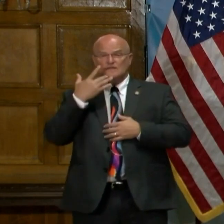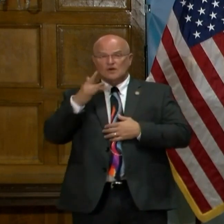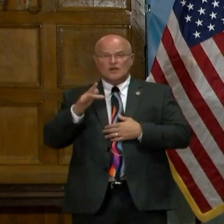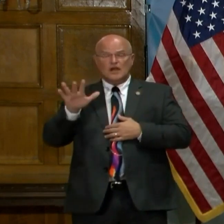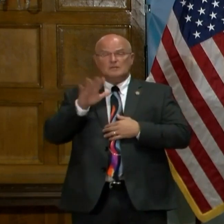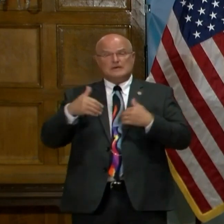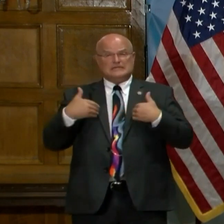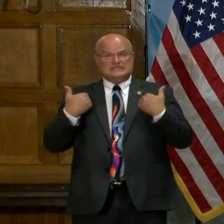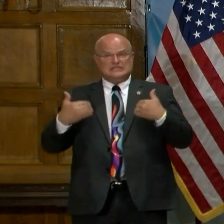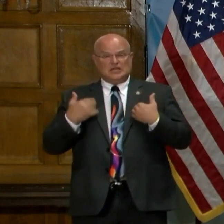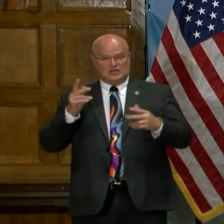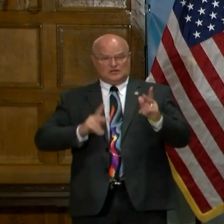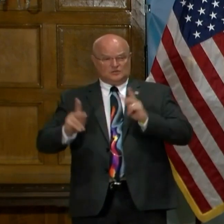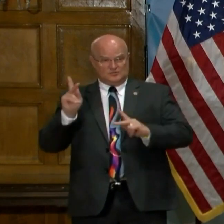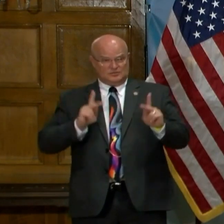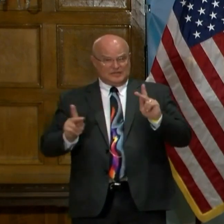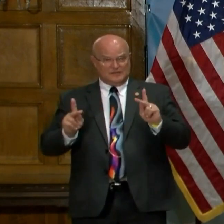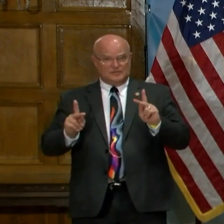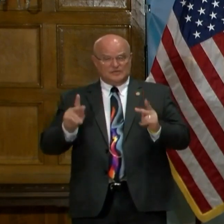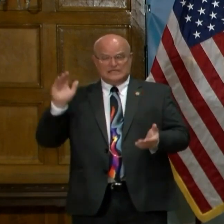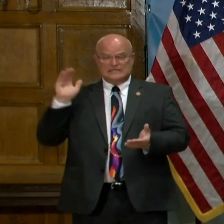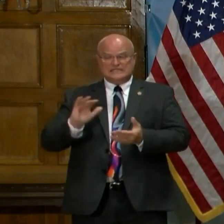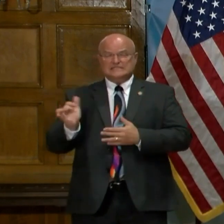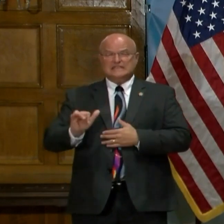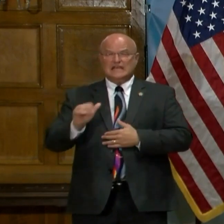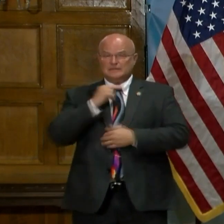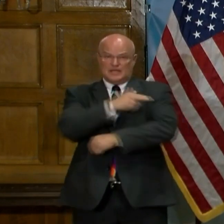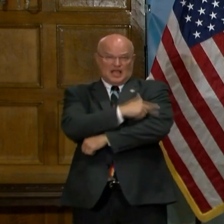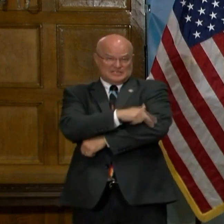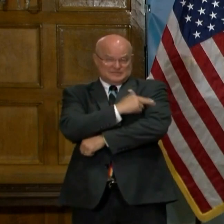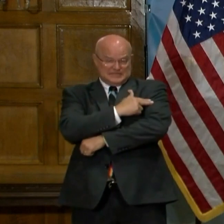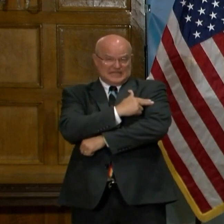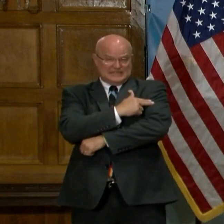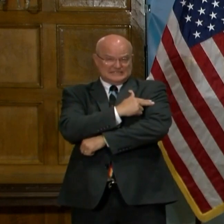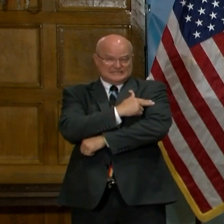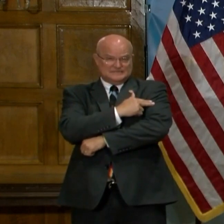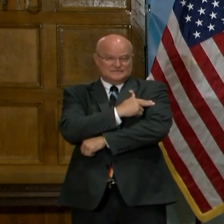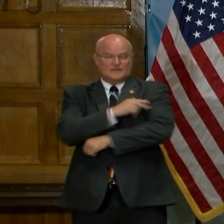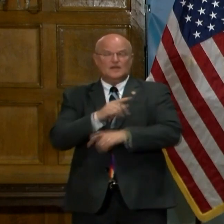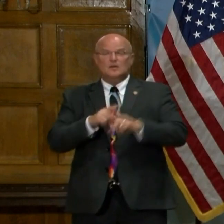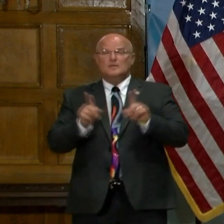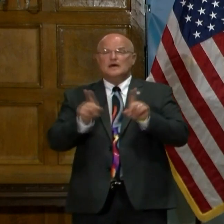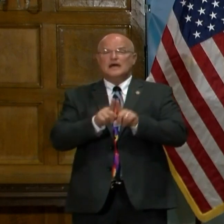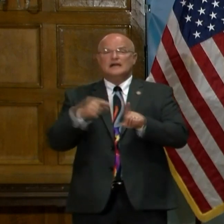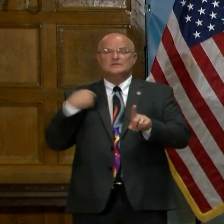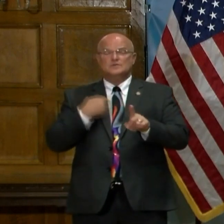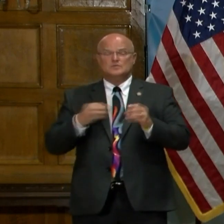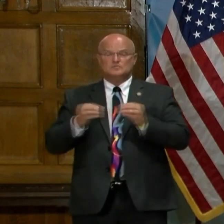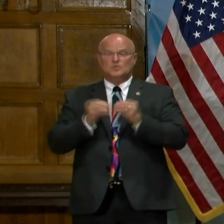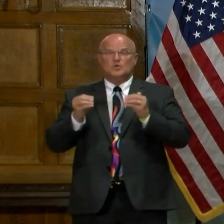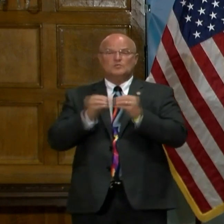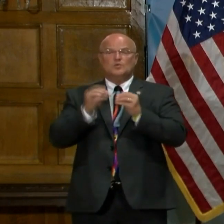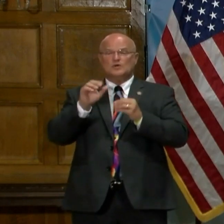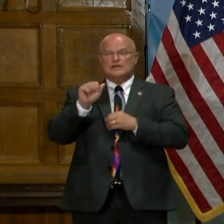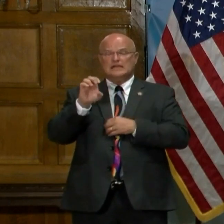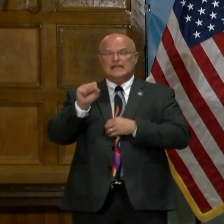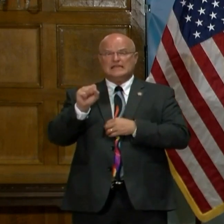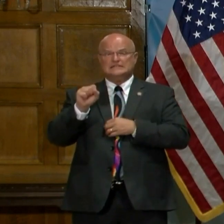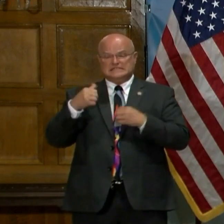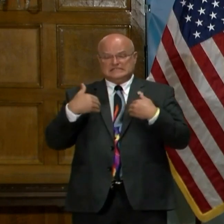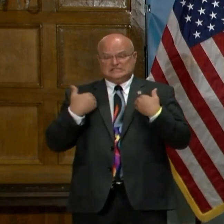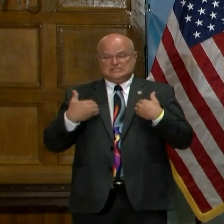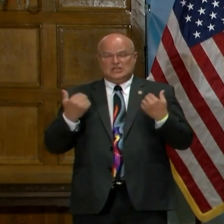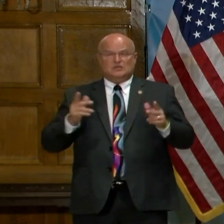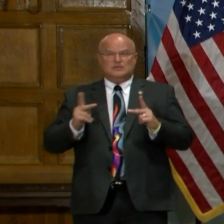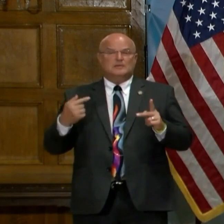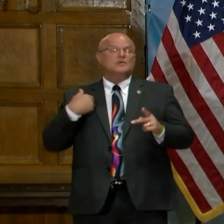among younger individuals, they are less likely to be hospitalized, but as we're getting more and more cases in younger